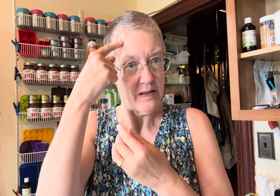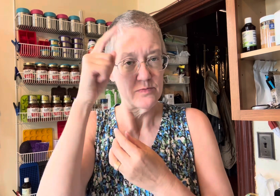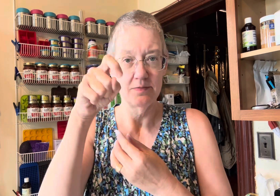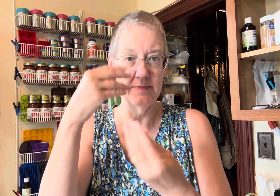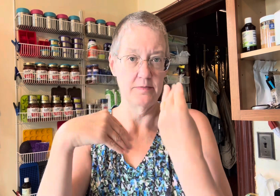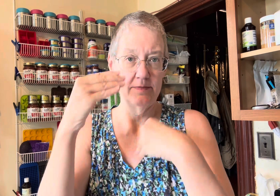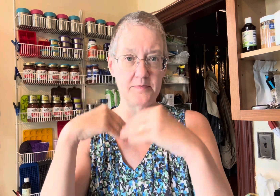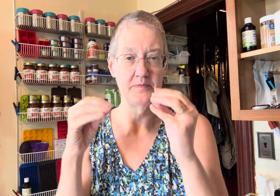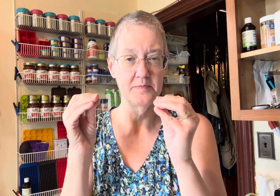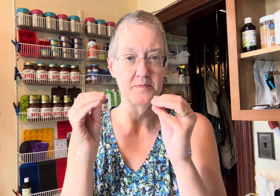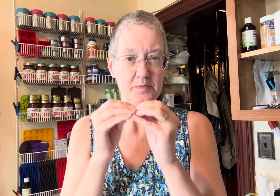more.